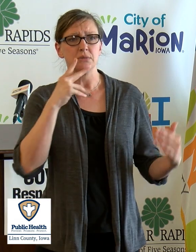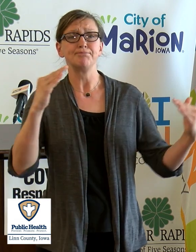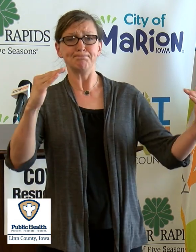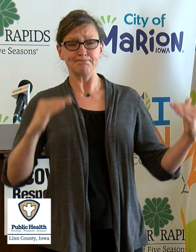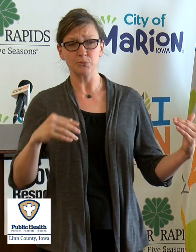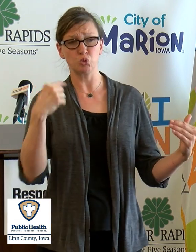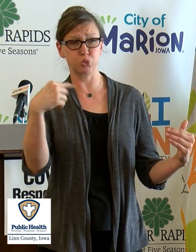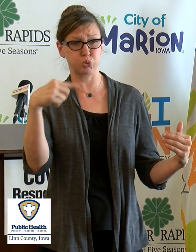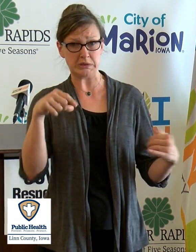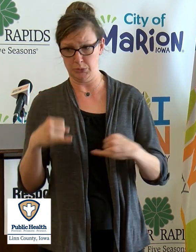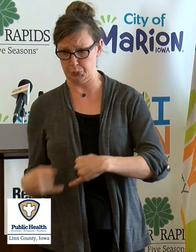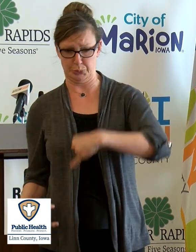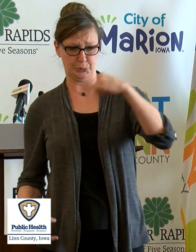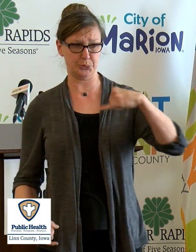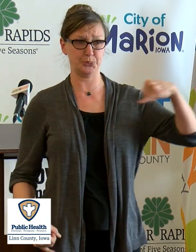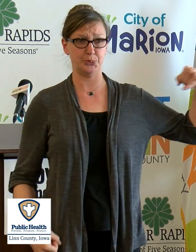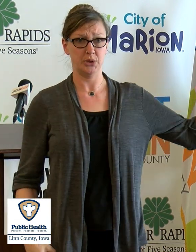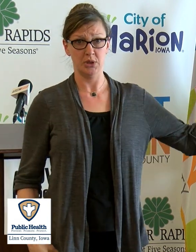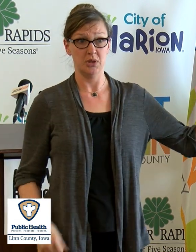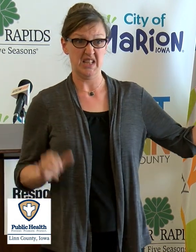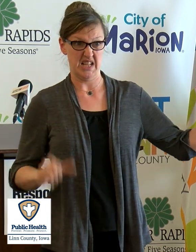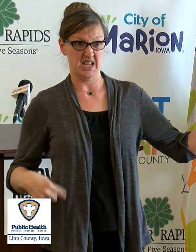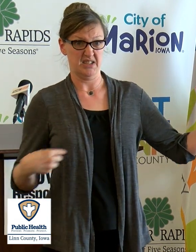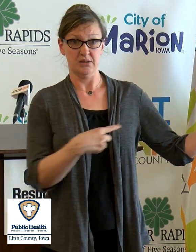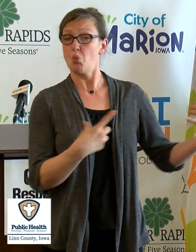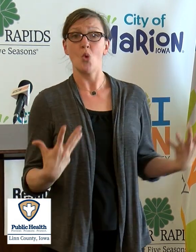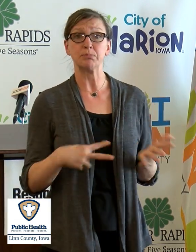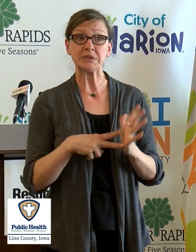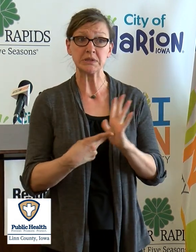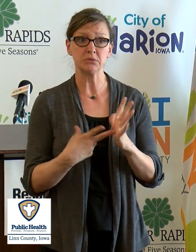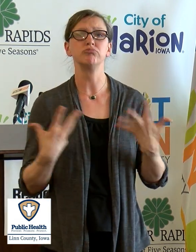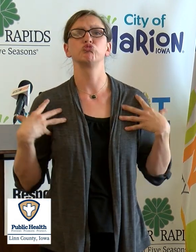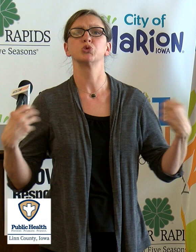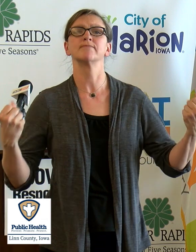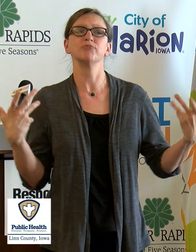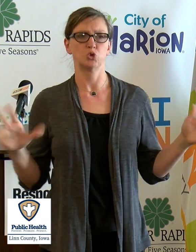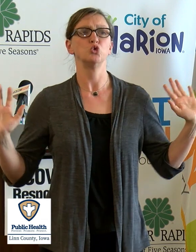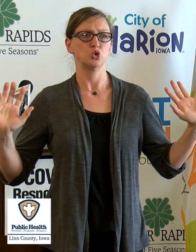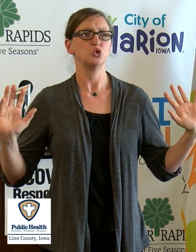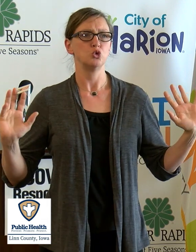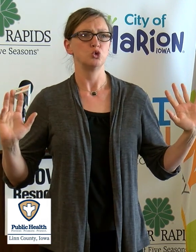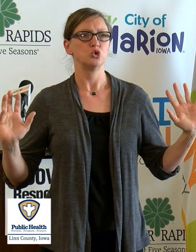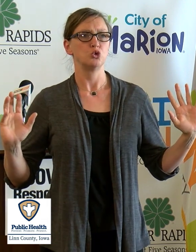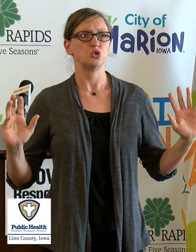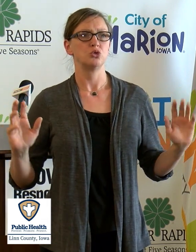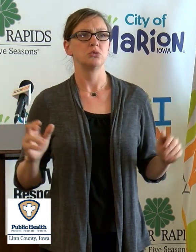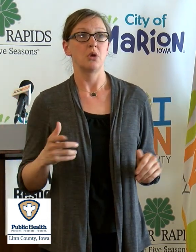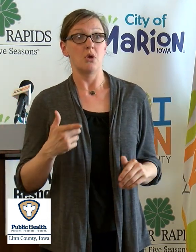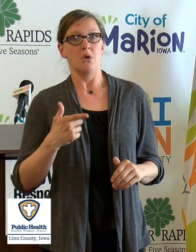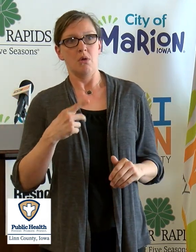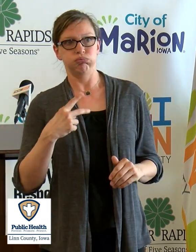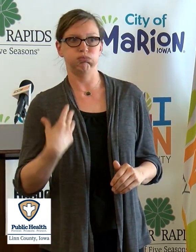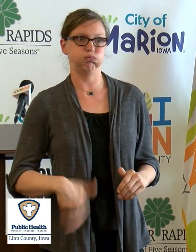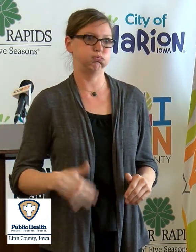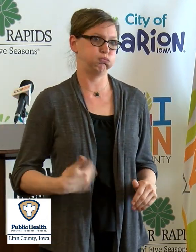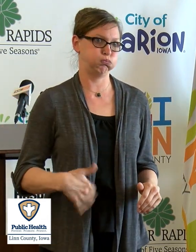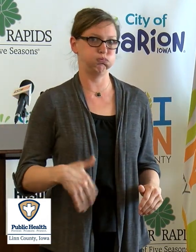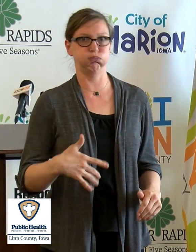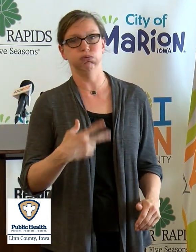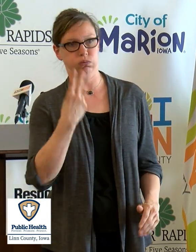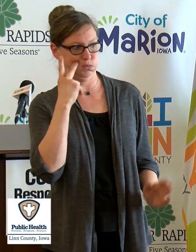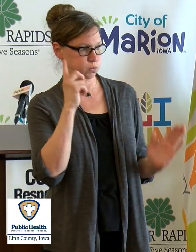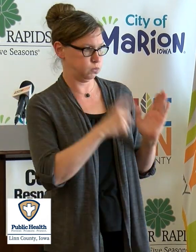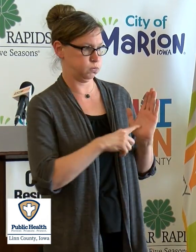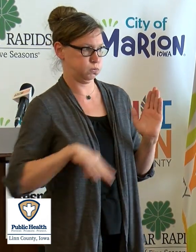represents the number of individuals who have recovered from COVID-19, which we are really happy to see. And this last line